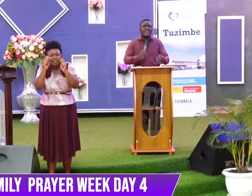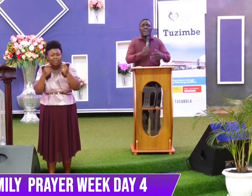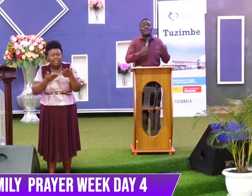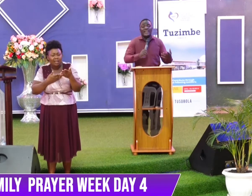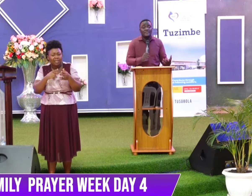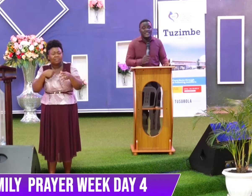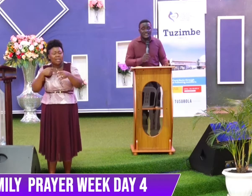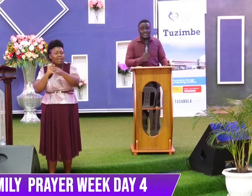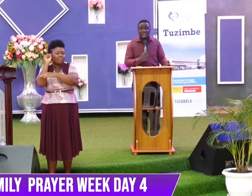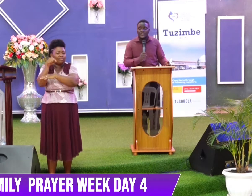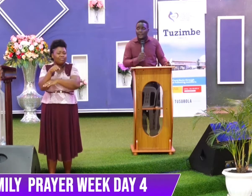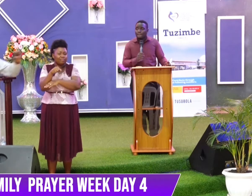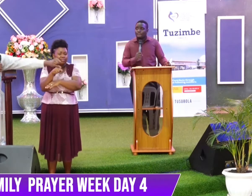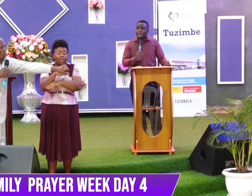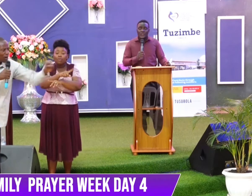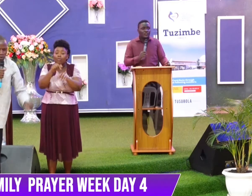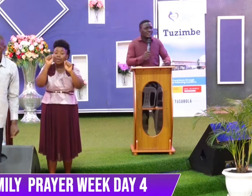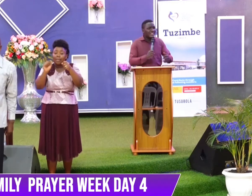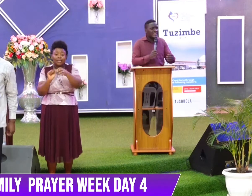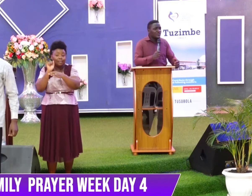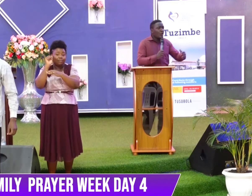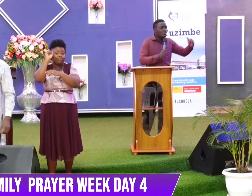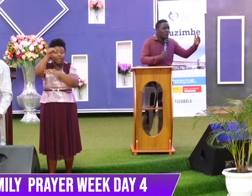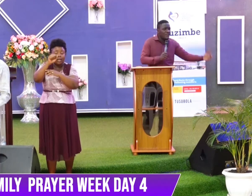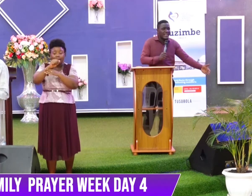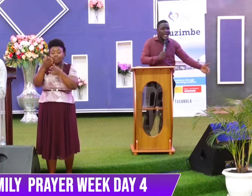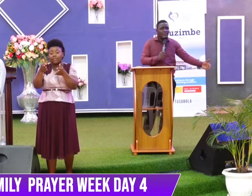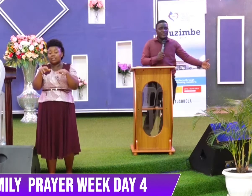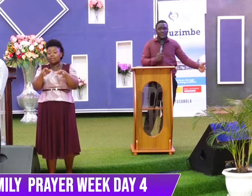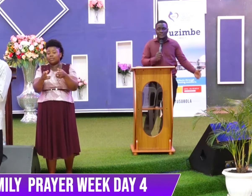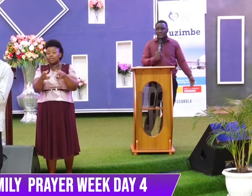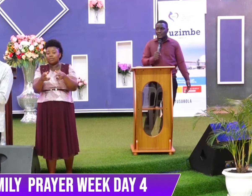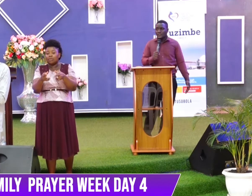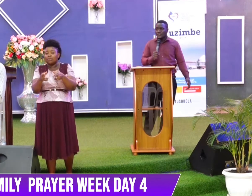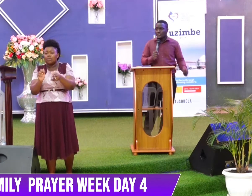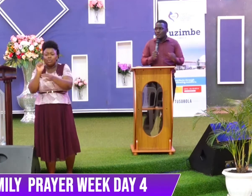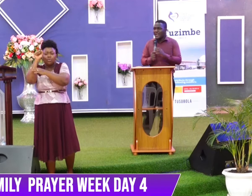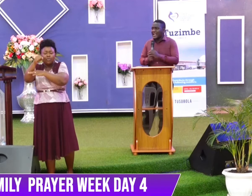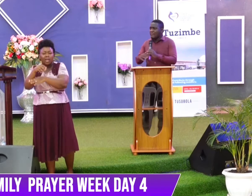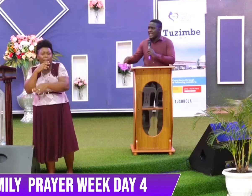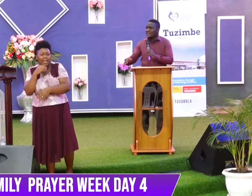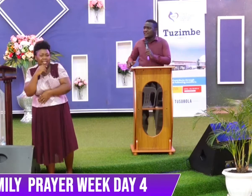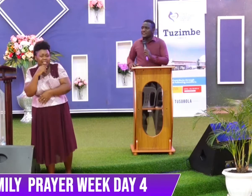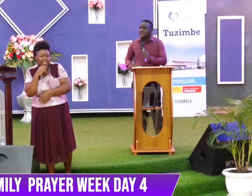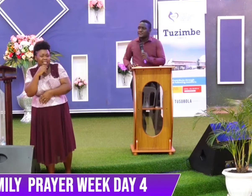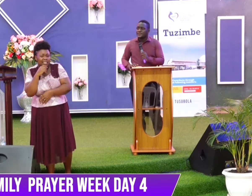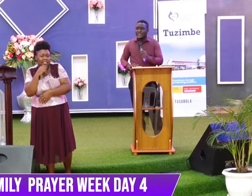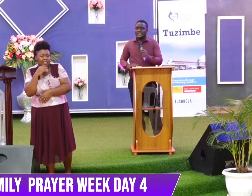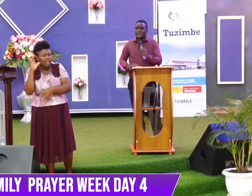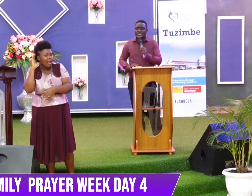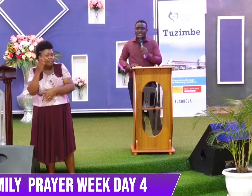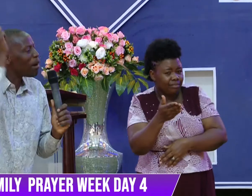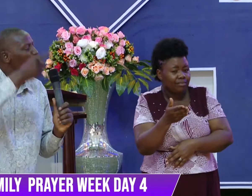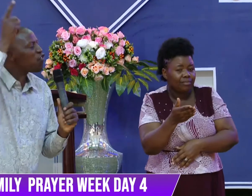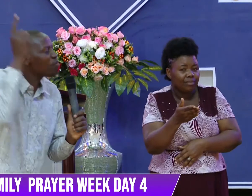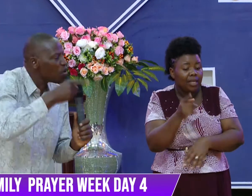you give that I overcome this? Ebi teke dokumera ngatu wangula. Those are the things we ought to overcome. Wangula basajja. You overcome. Men, listen